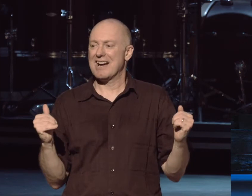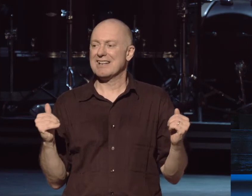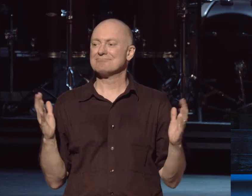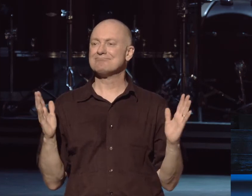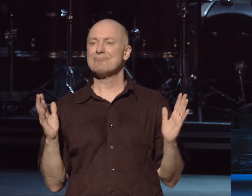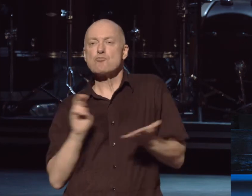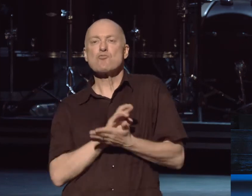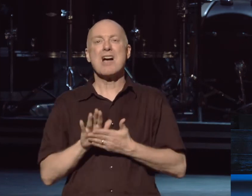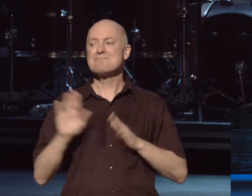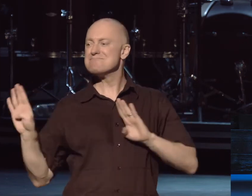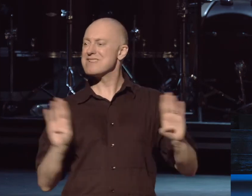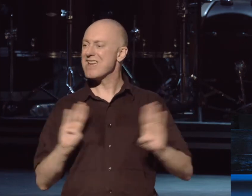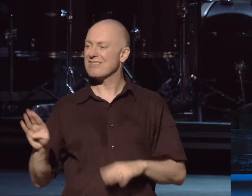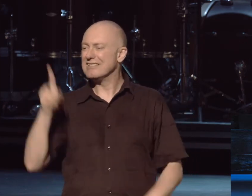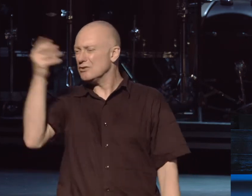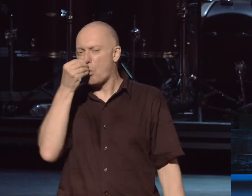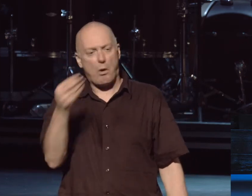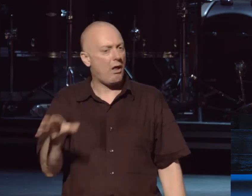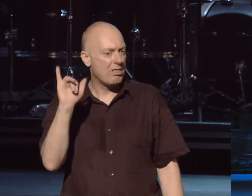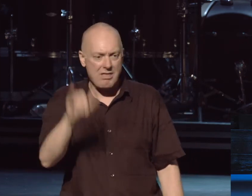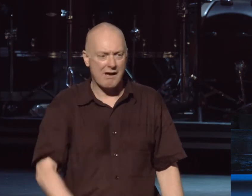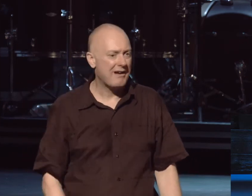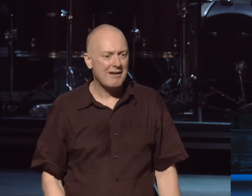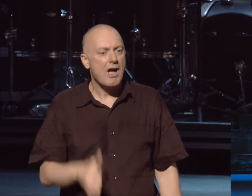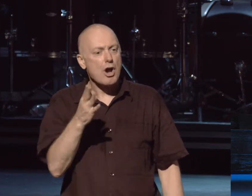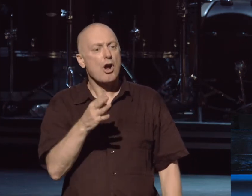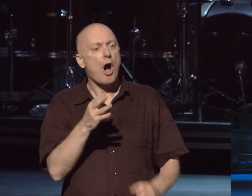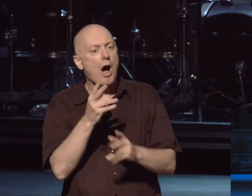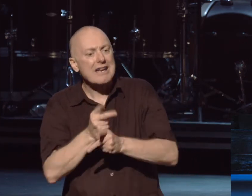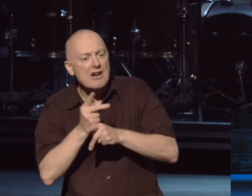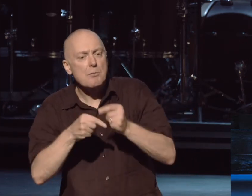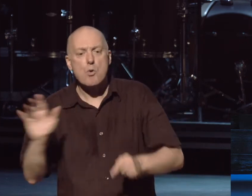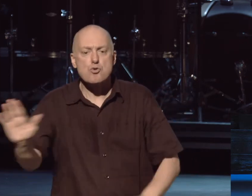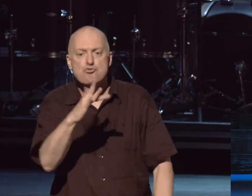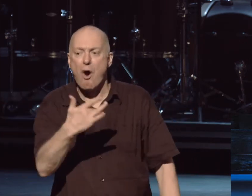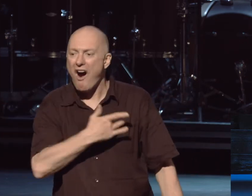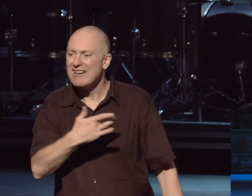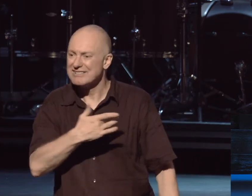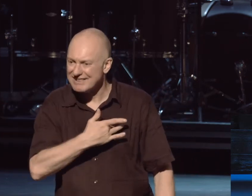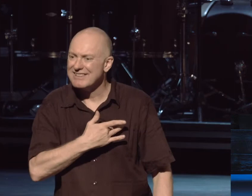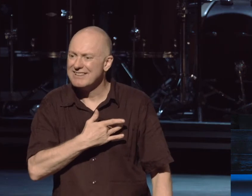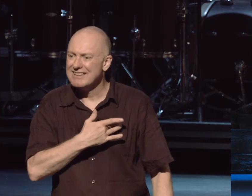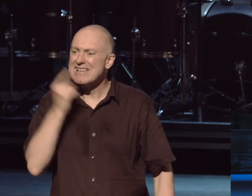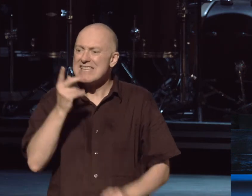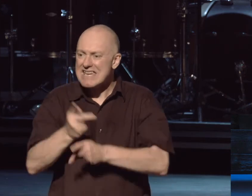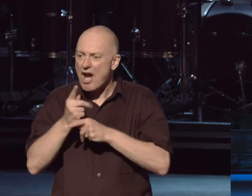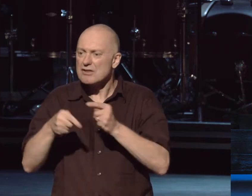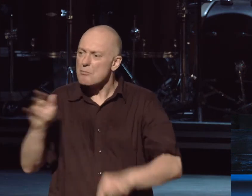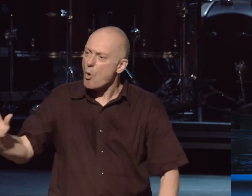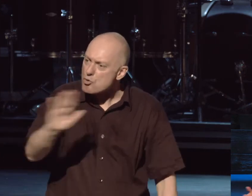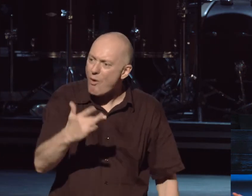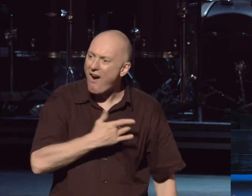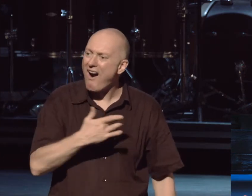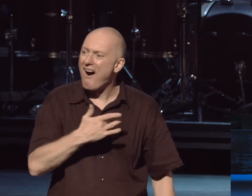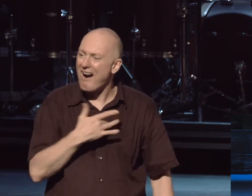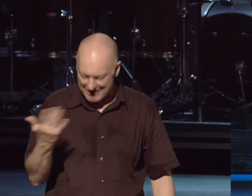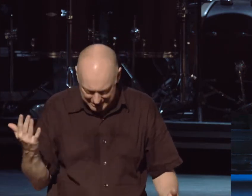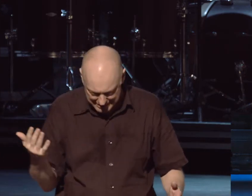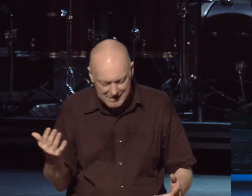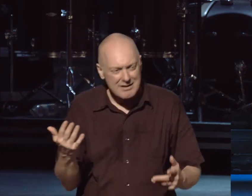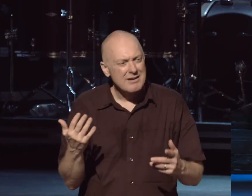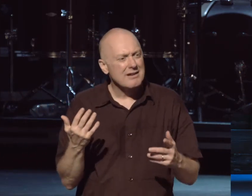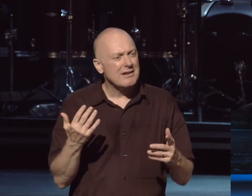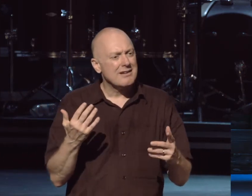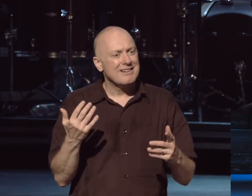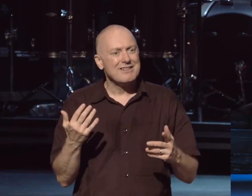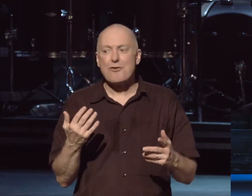care about that. God cares about the heart. He cares about the heart. I mean, just in our very psalm, my favorite verses in Scripture,